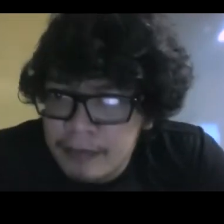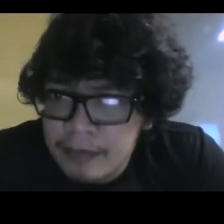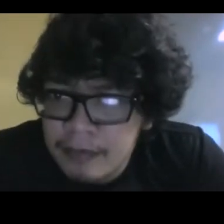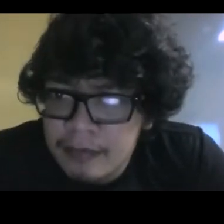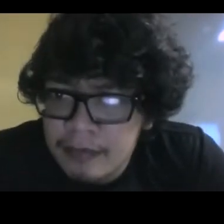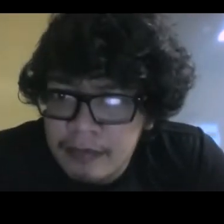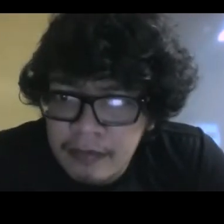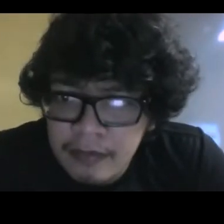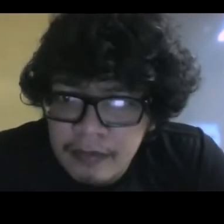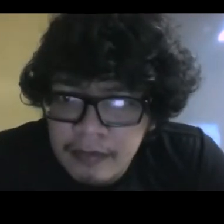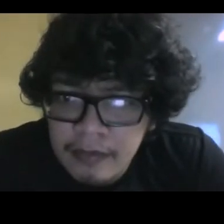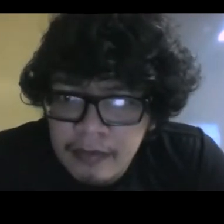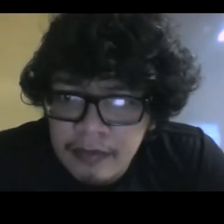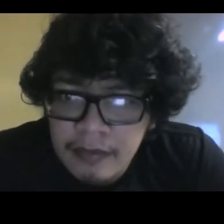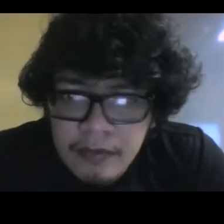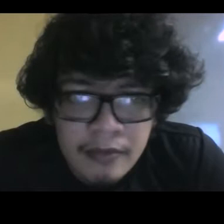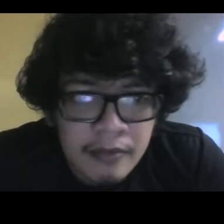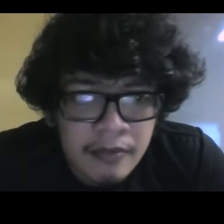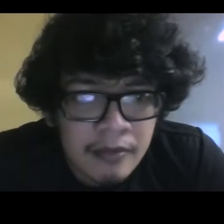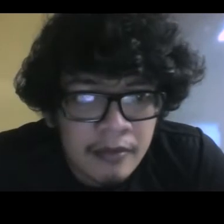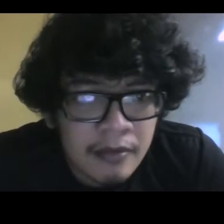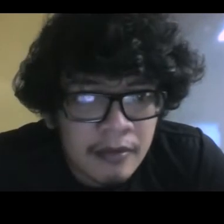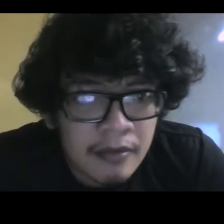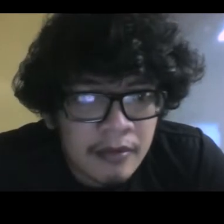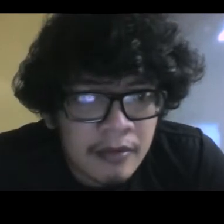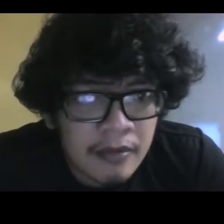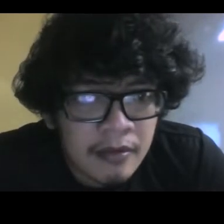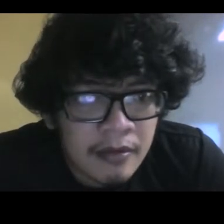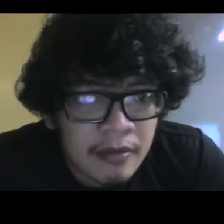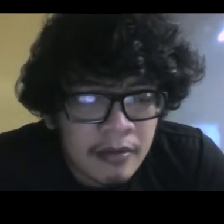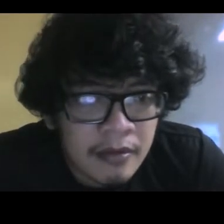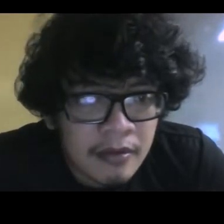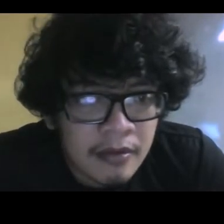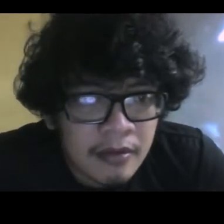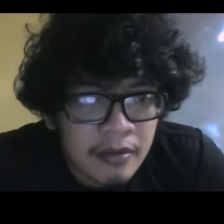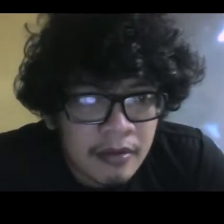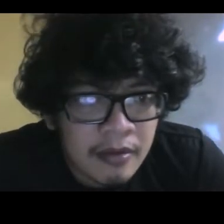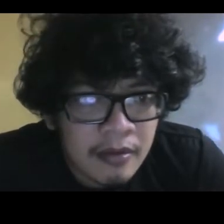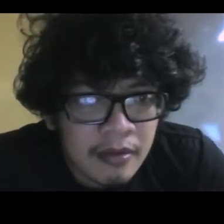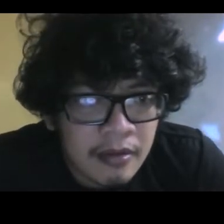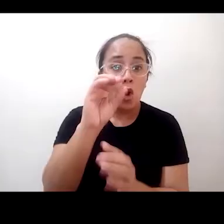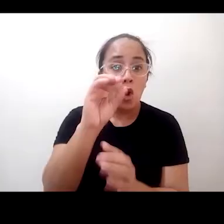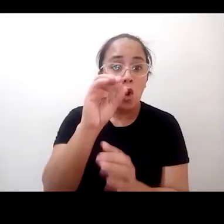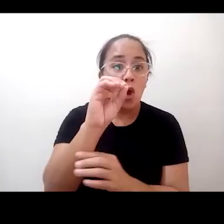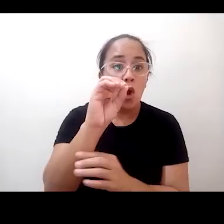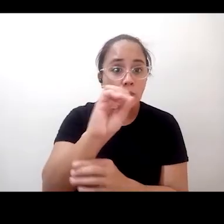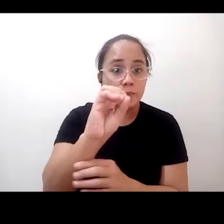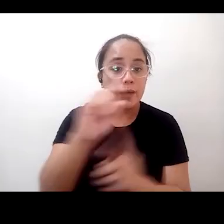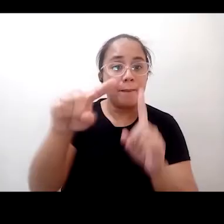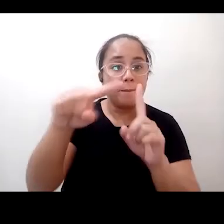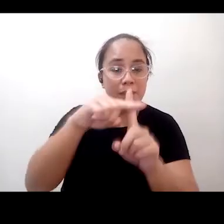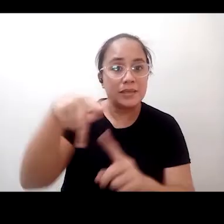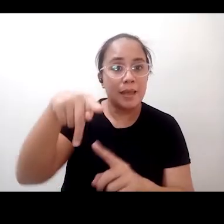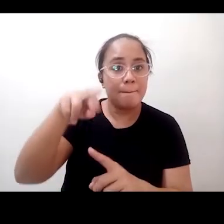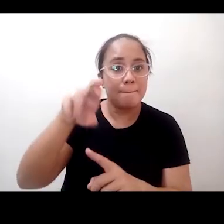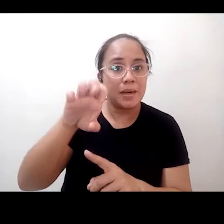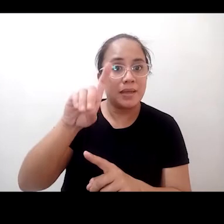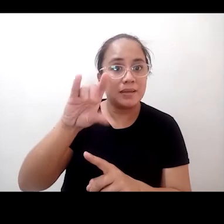Okay, so the first part would look like this, object plus predicate. And then you could put,